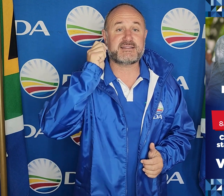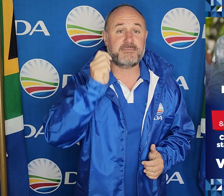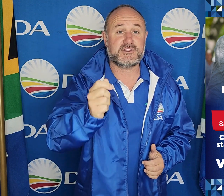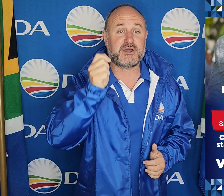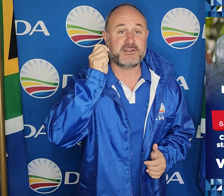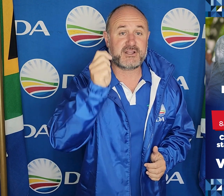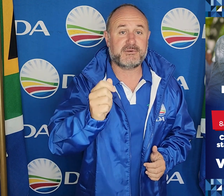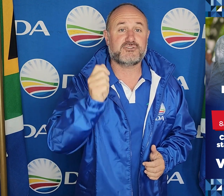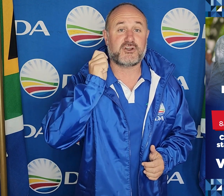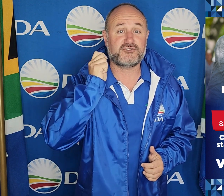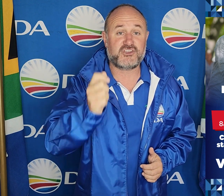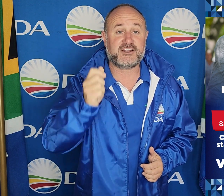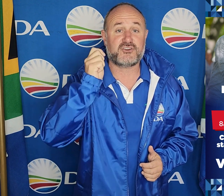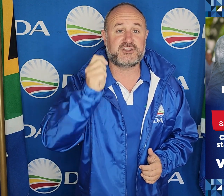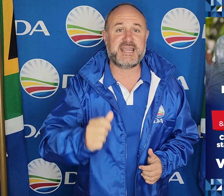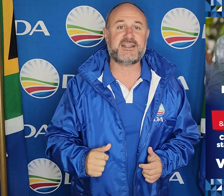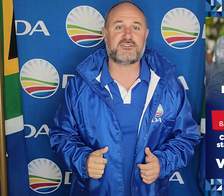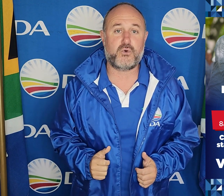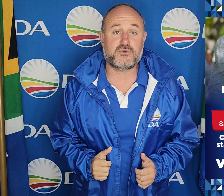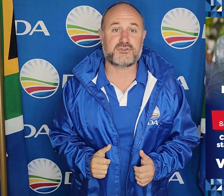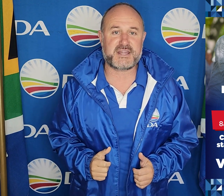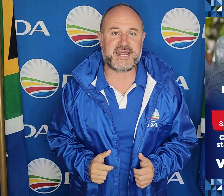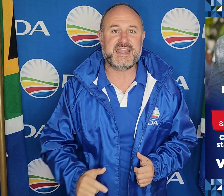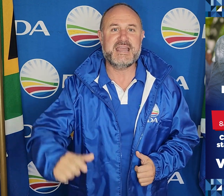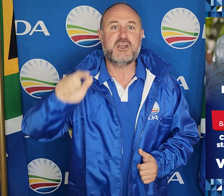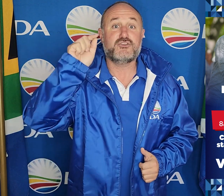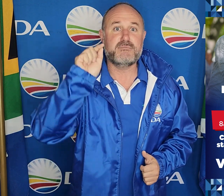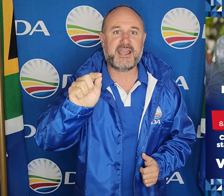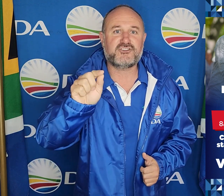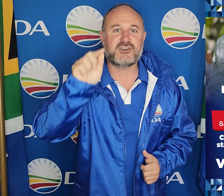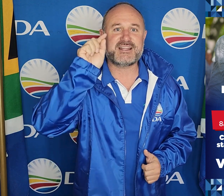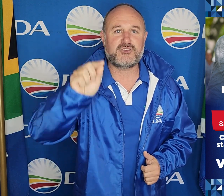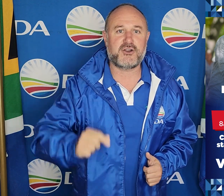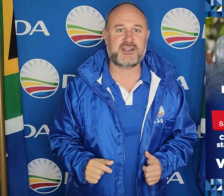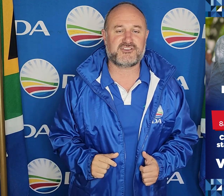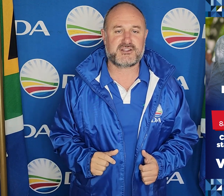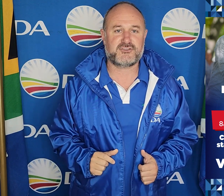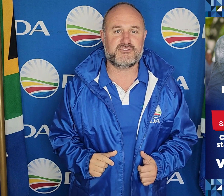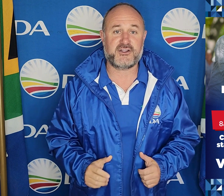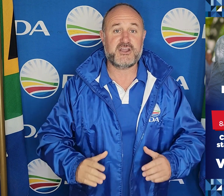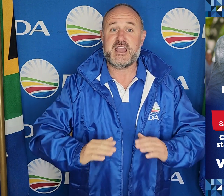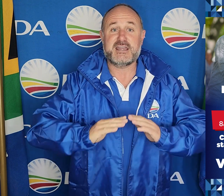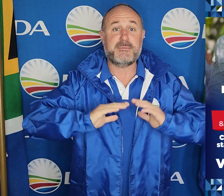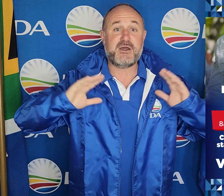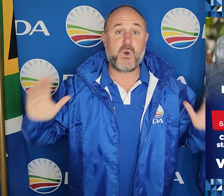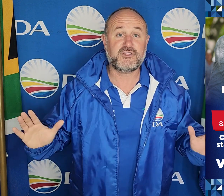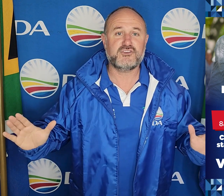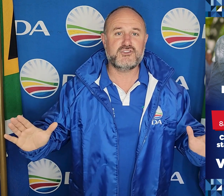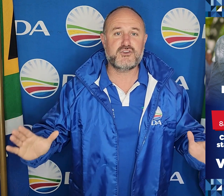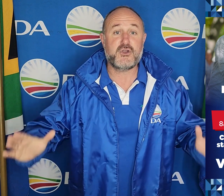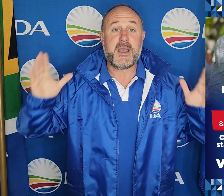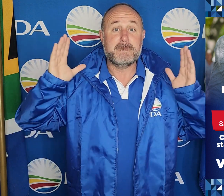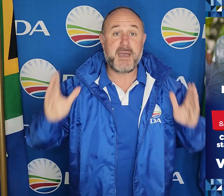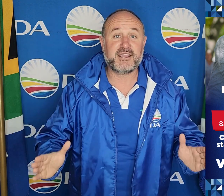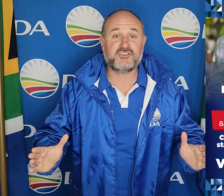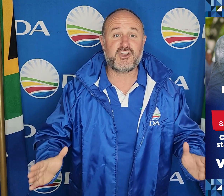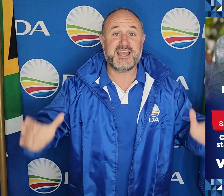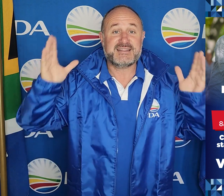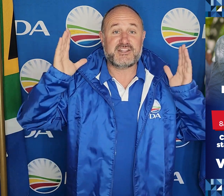www.check.da.org.za to make sure that you are registered to vote. No matter what you do, make sure that